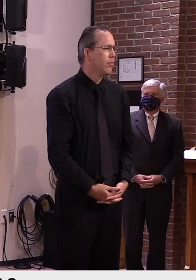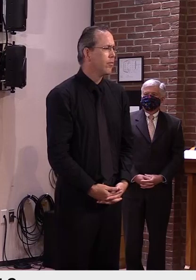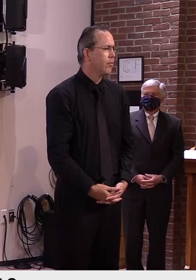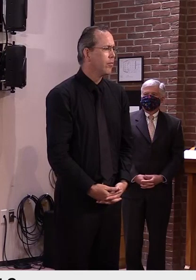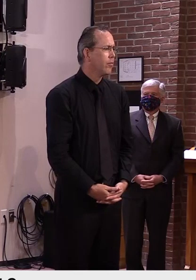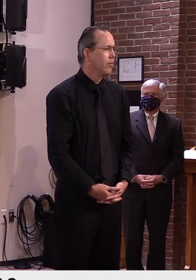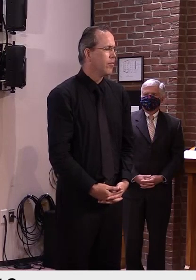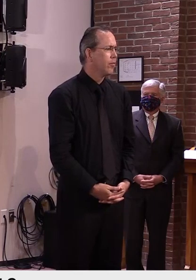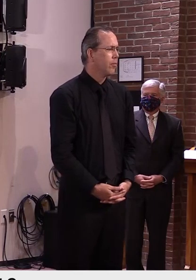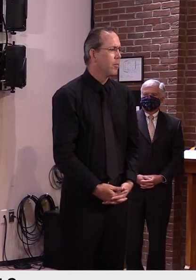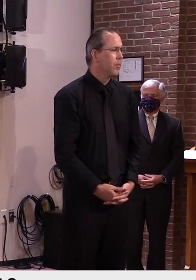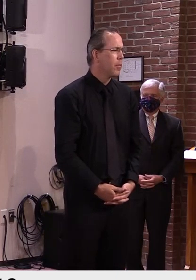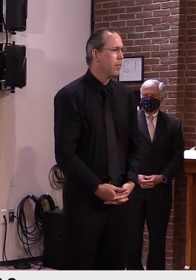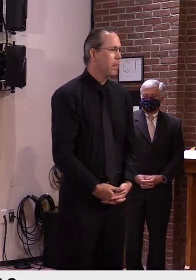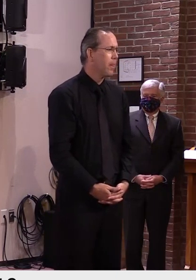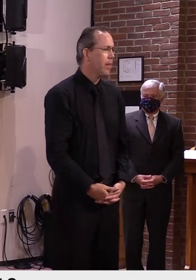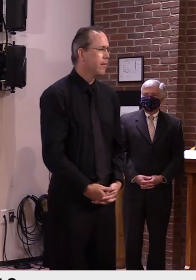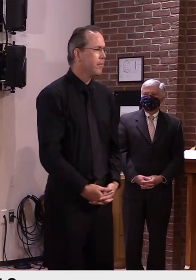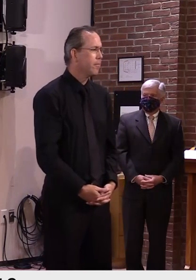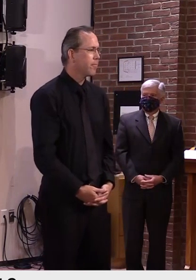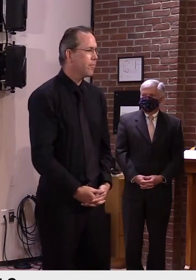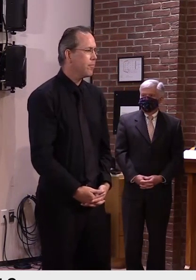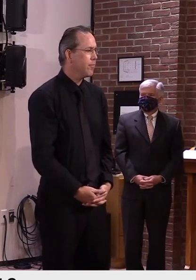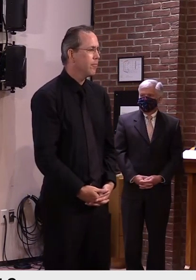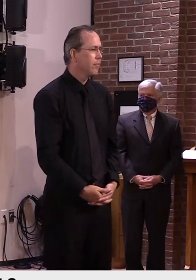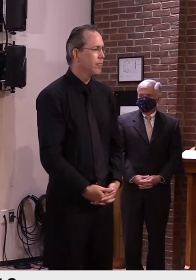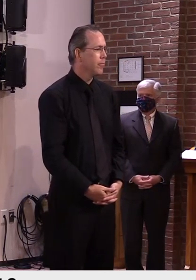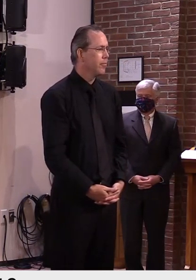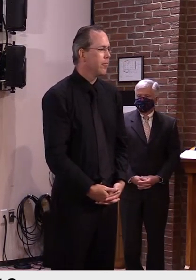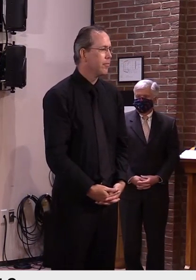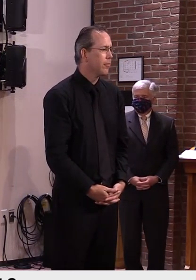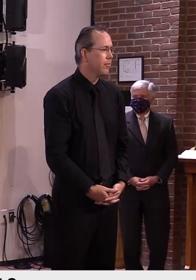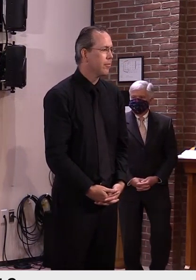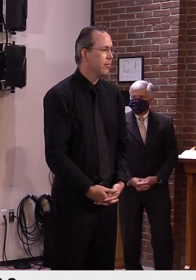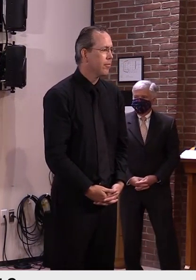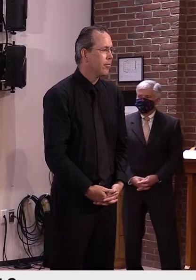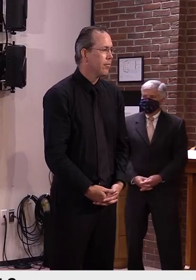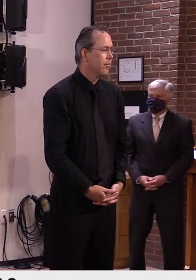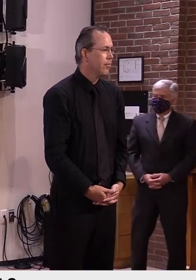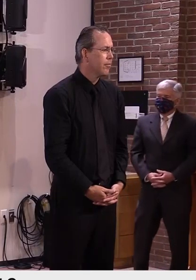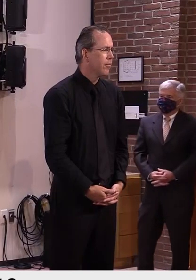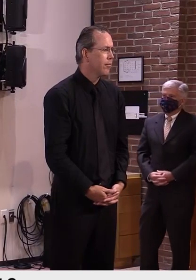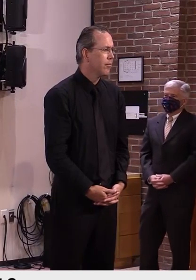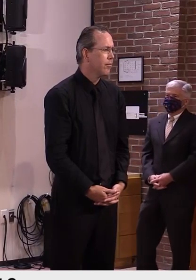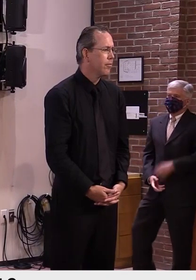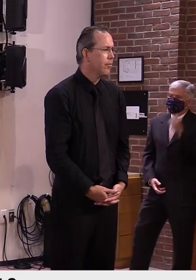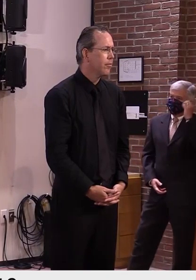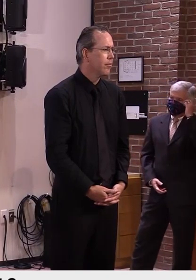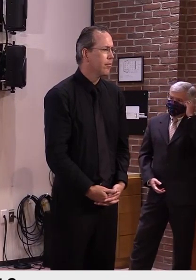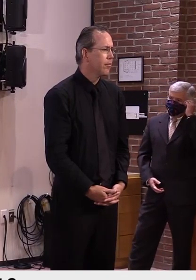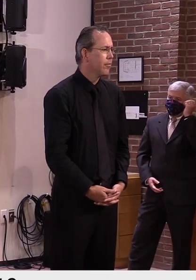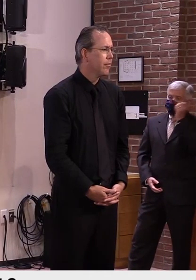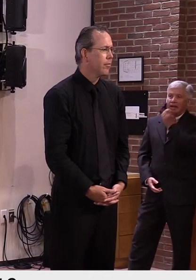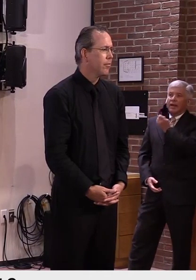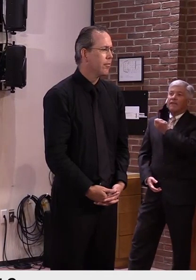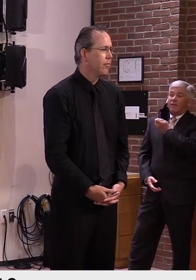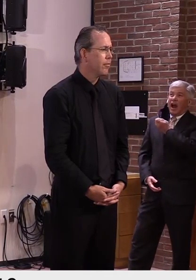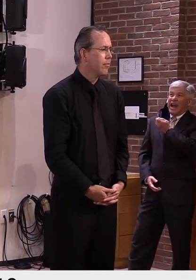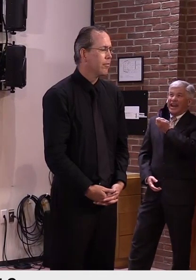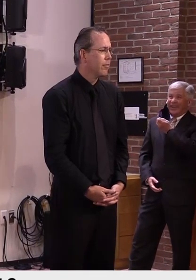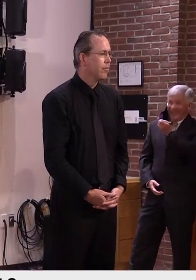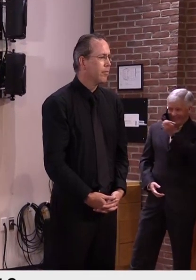a longer process than that. Can you talk about what the vaccine rollout timeline might look like here once one has been approved